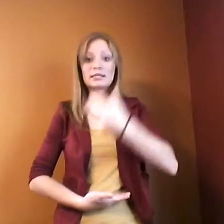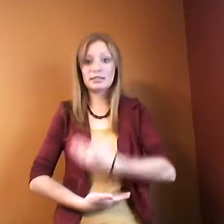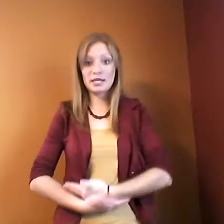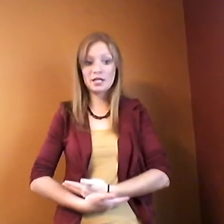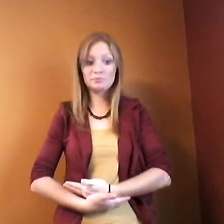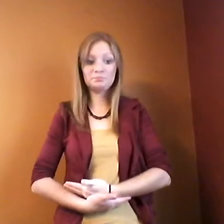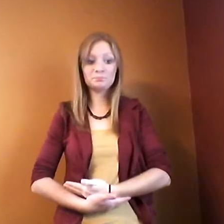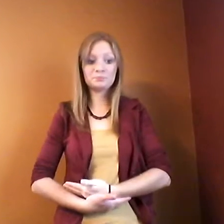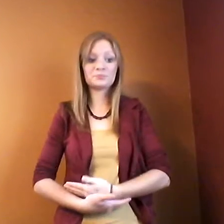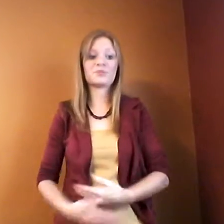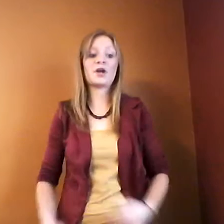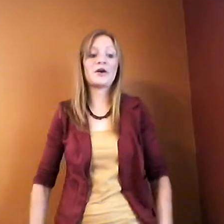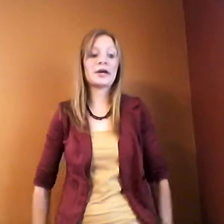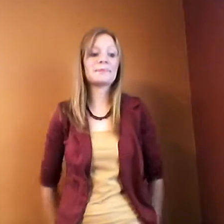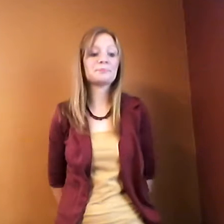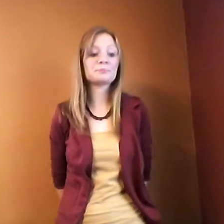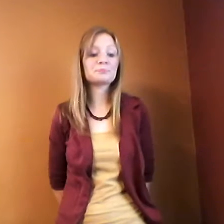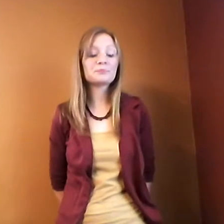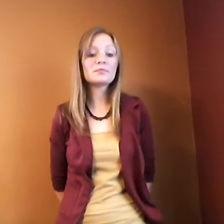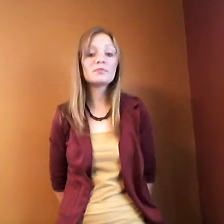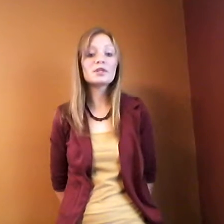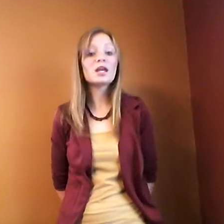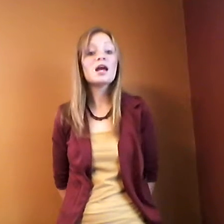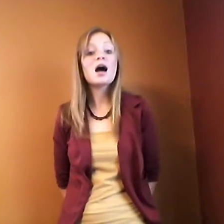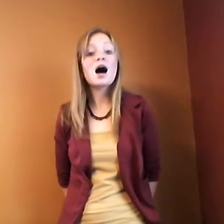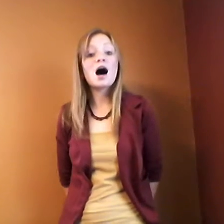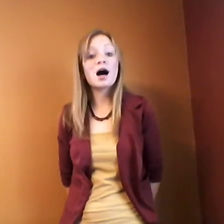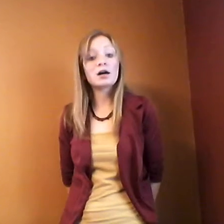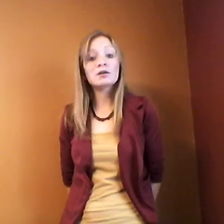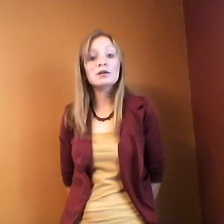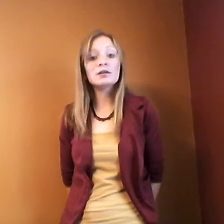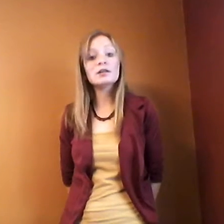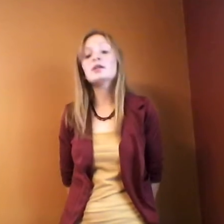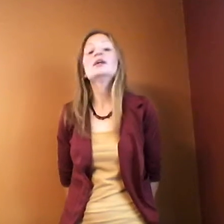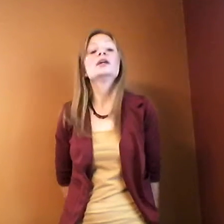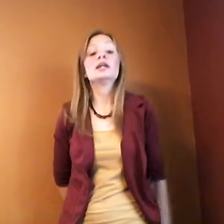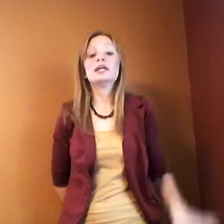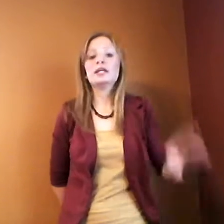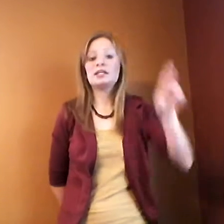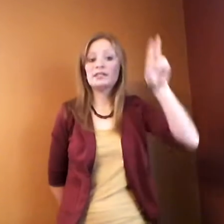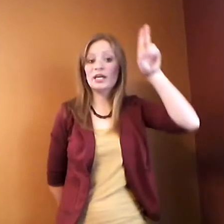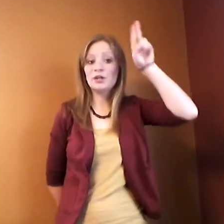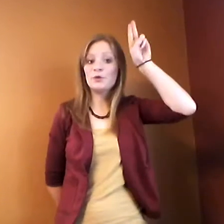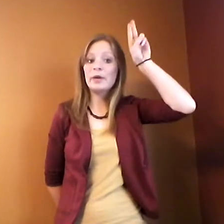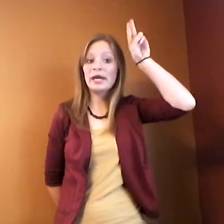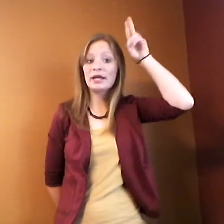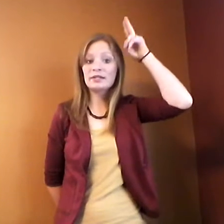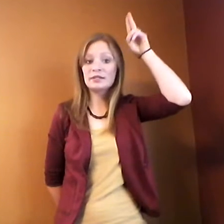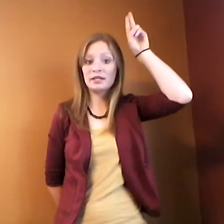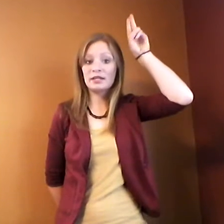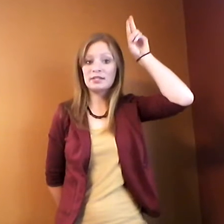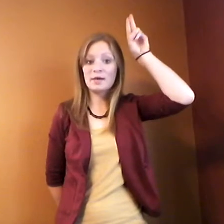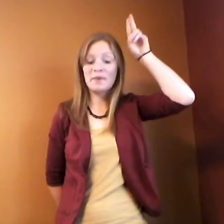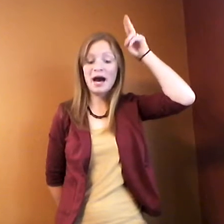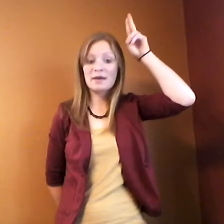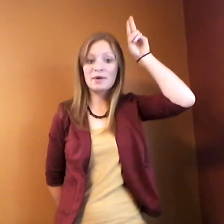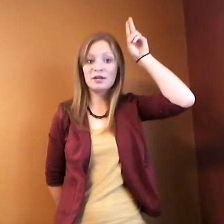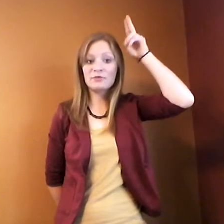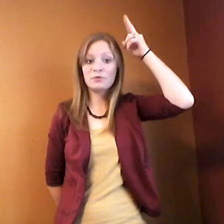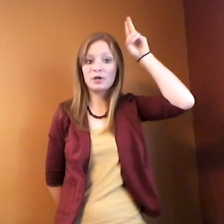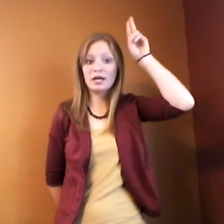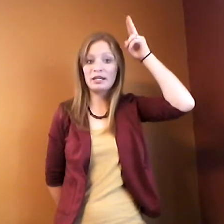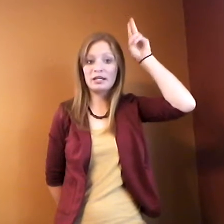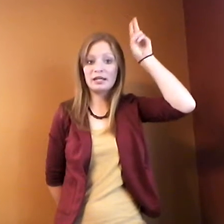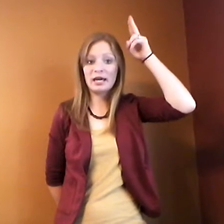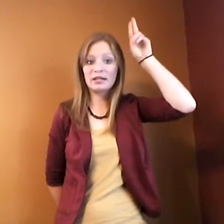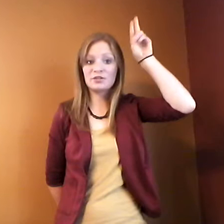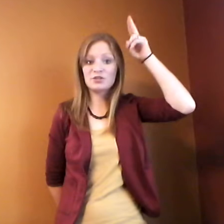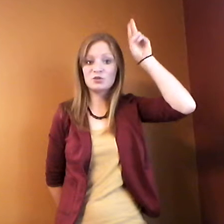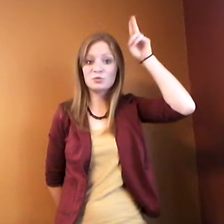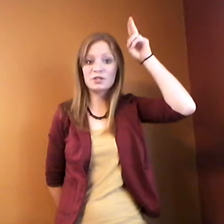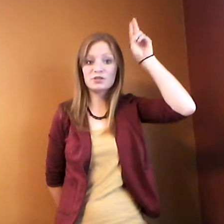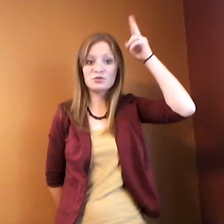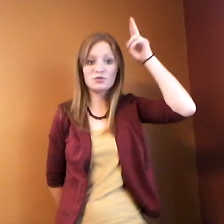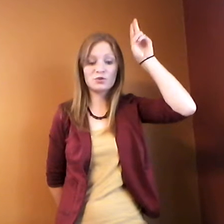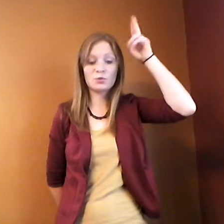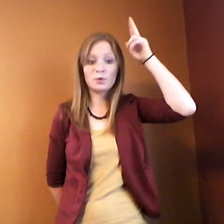grandson. Alright? Uncle is that U hand, and it's up high by your forehead, and it kind of just twists or